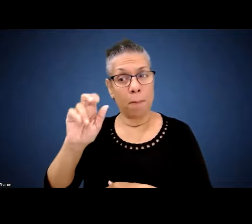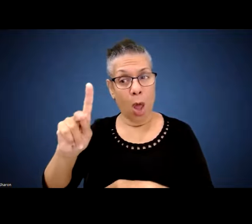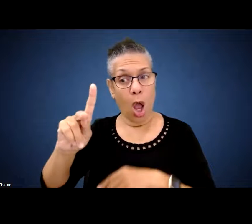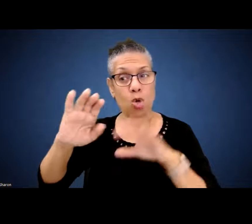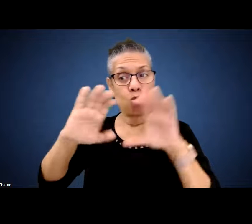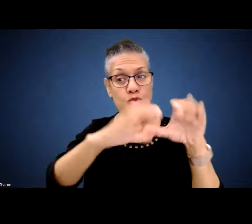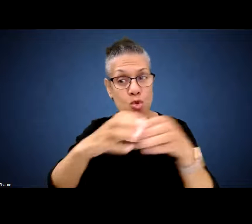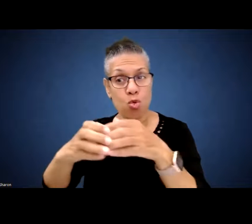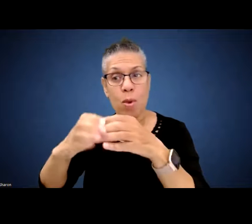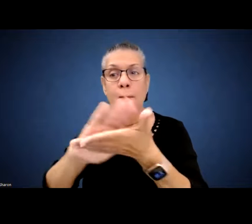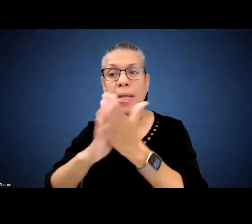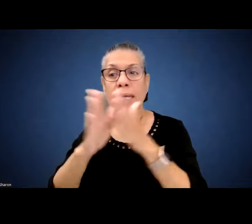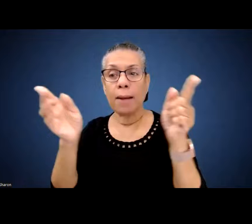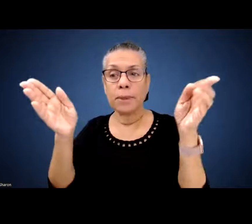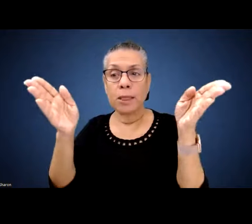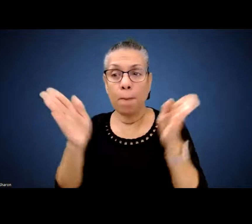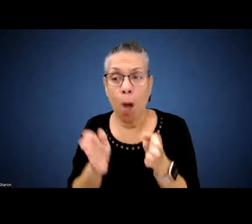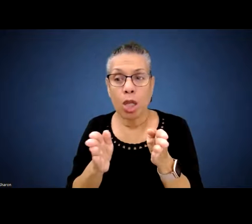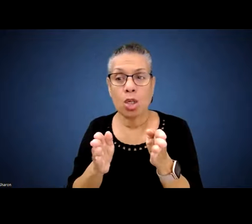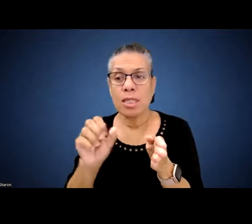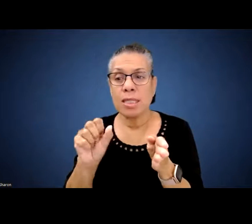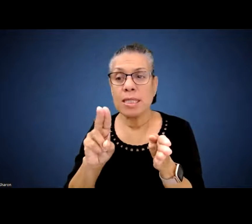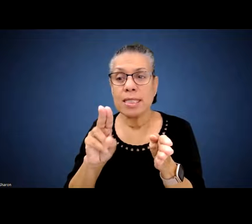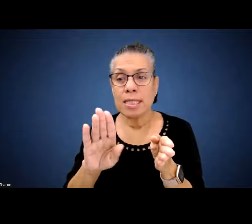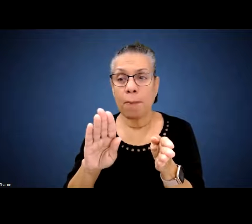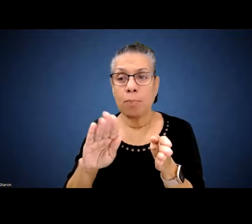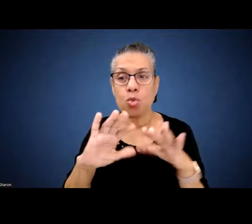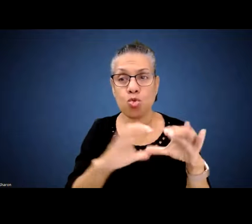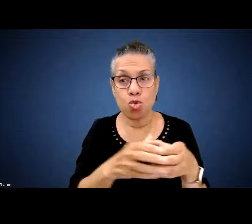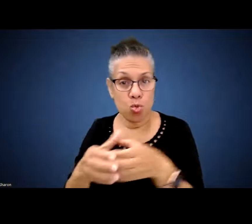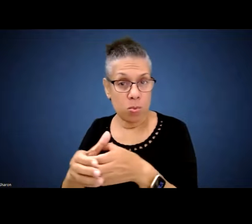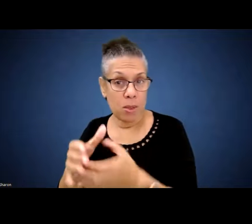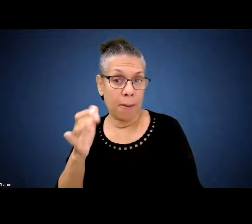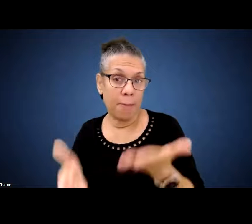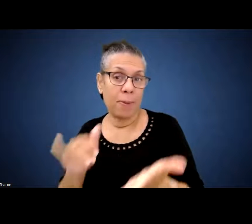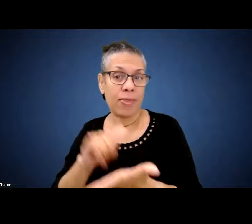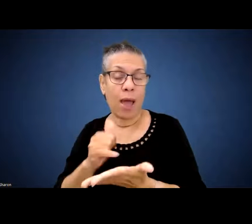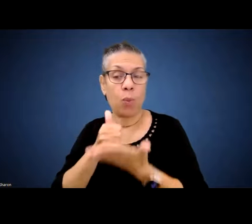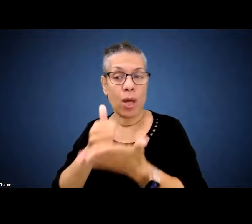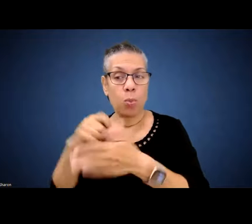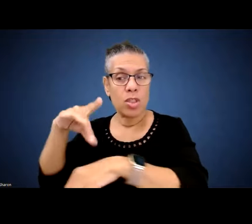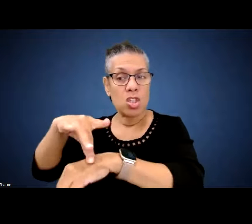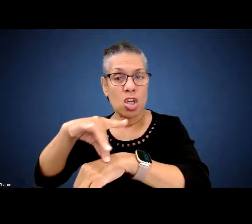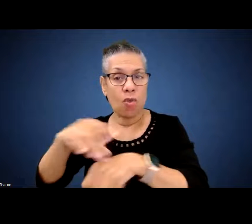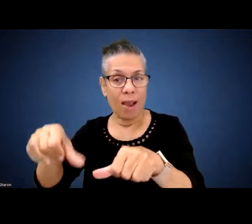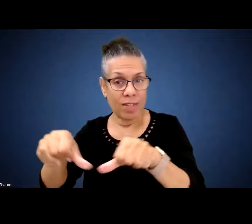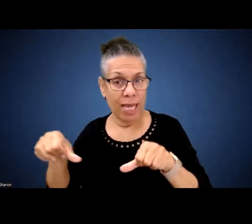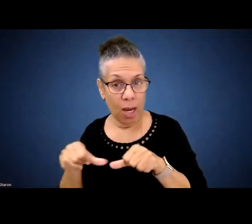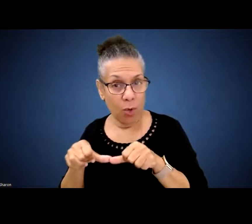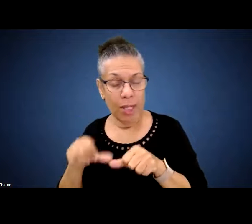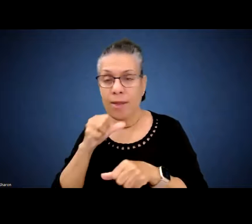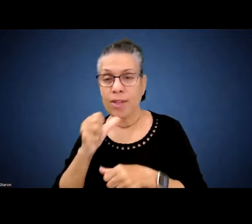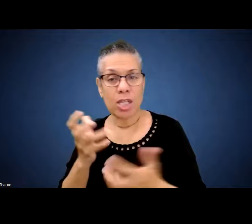smaller subgroups would start to address those geographic areas that don't match